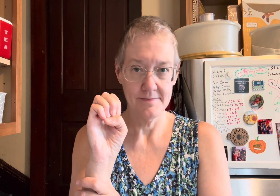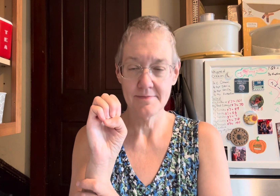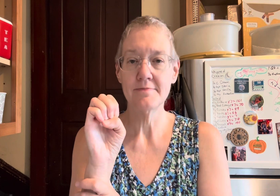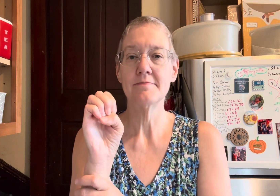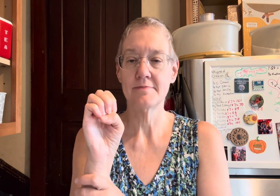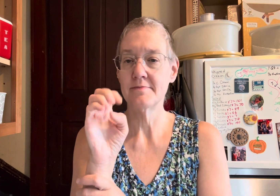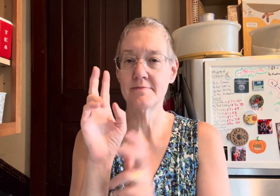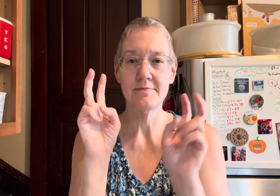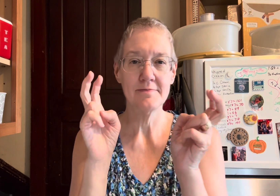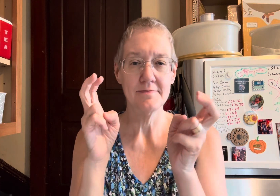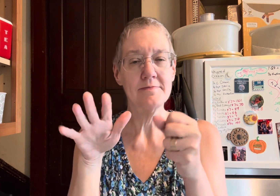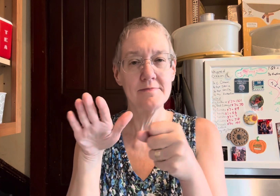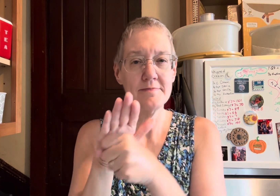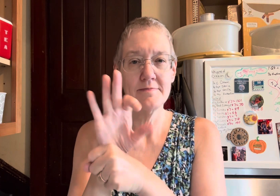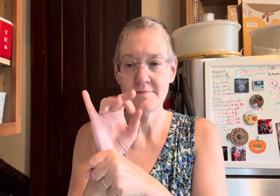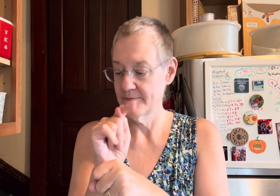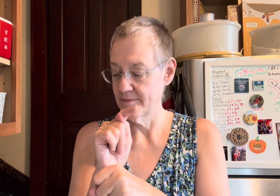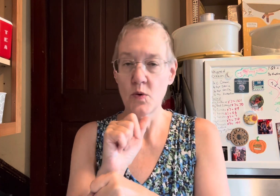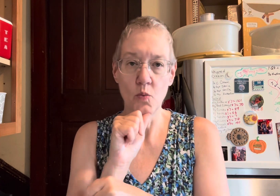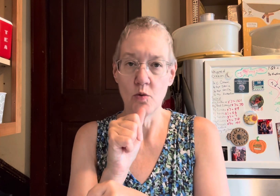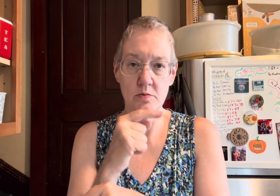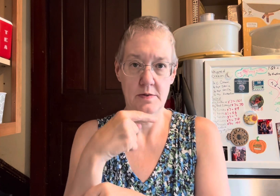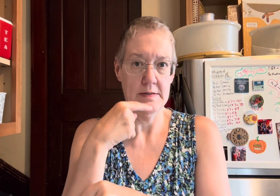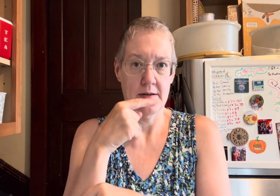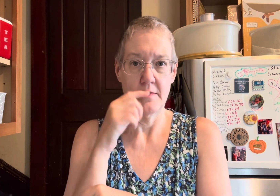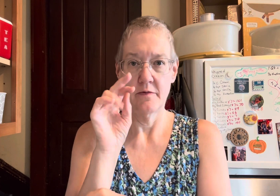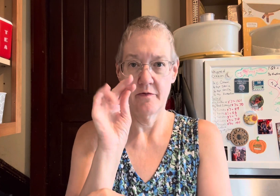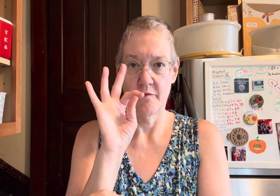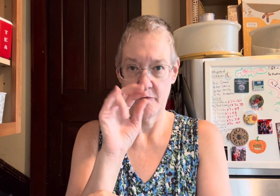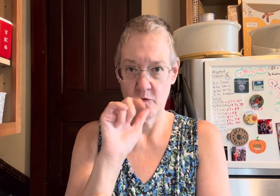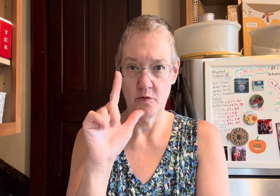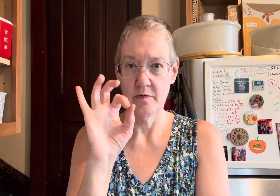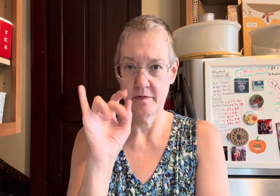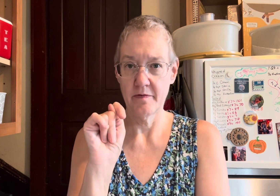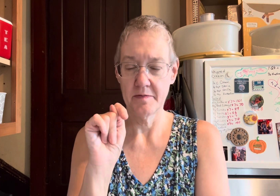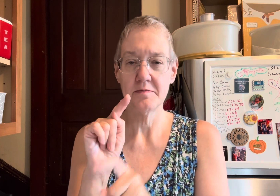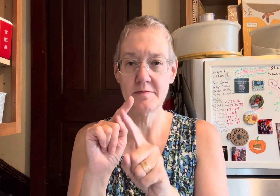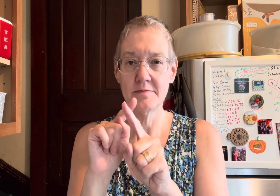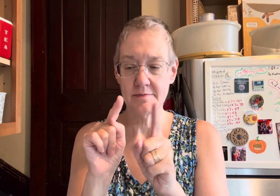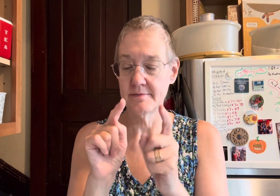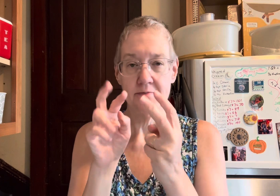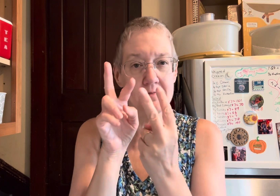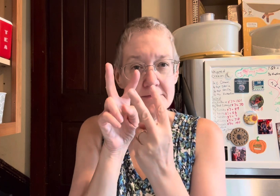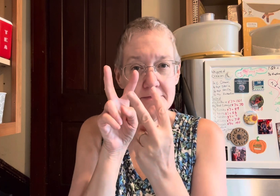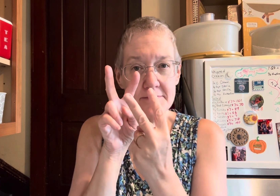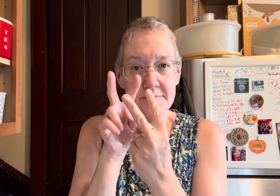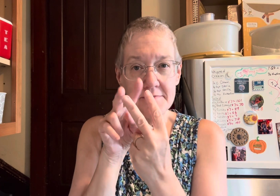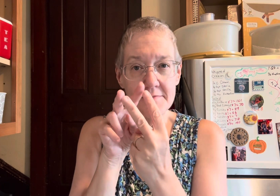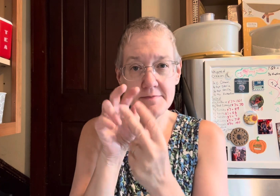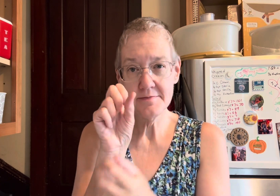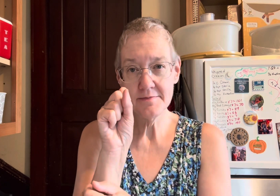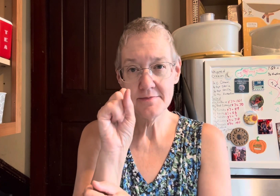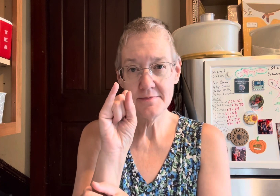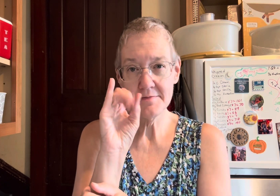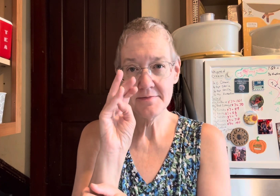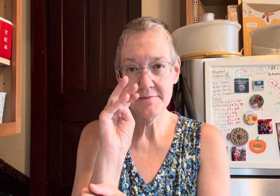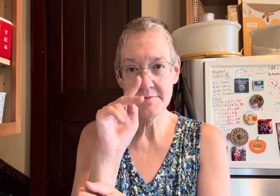You don't want the light variety. It's full fat, but it won't actually say full fat on the label. I either buy